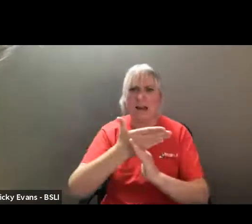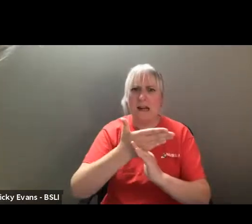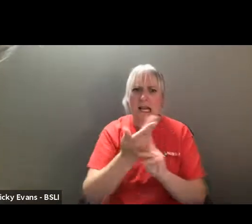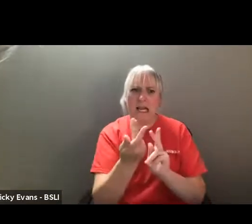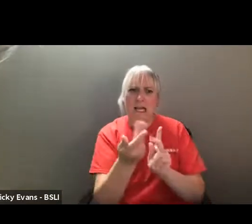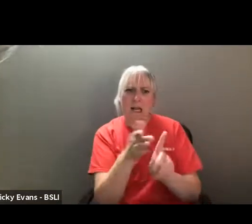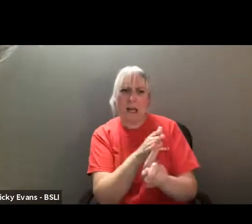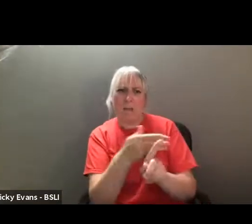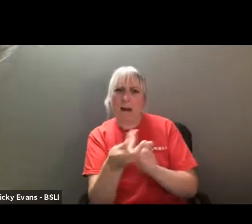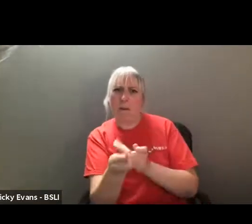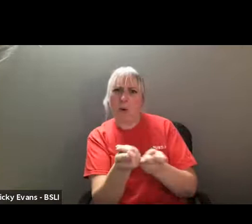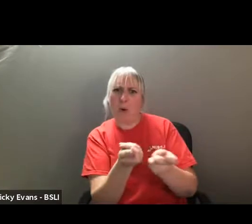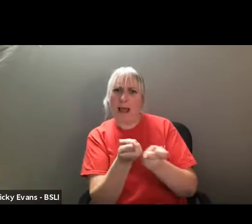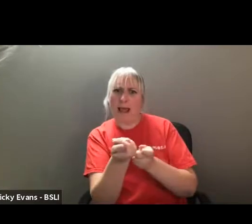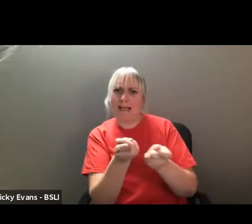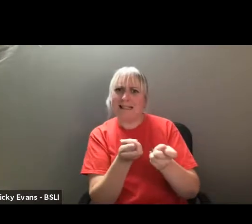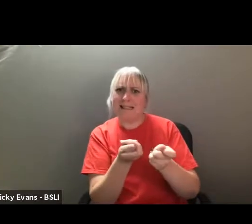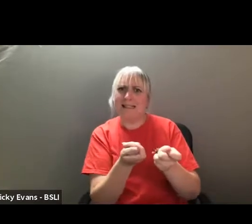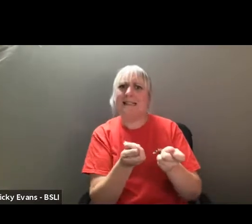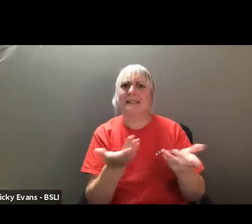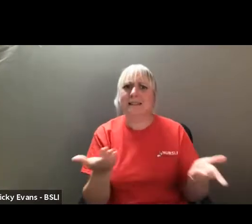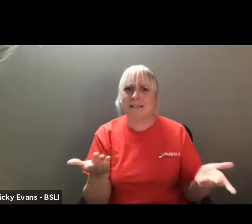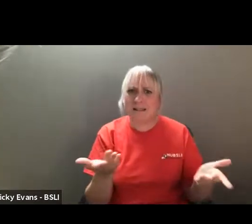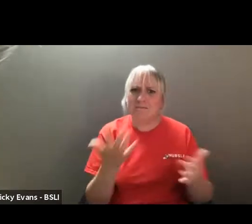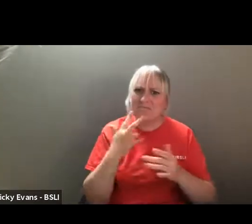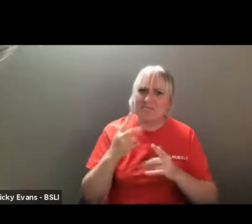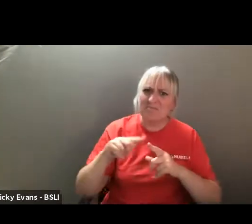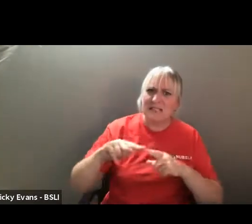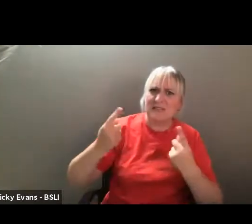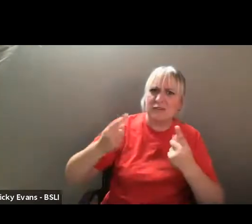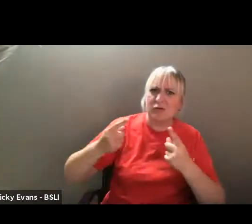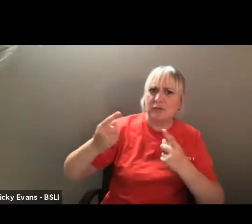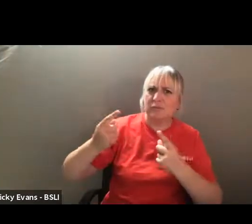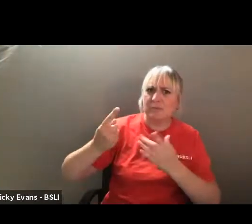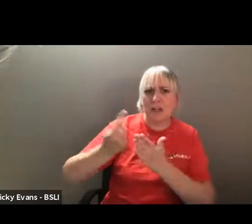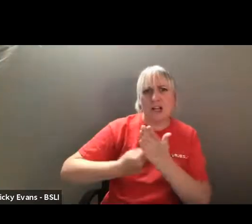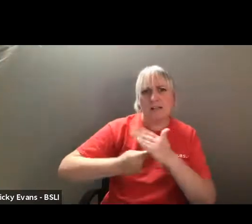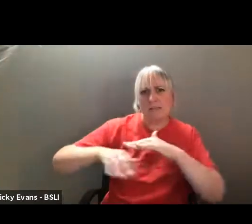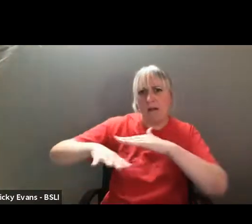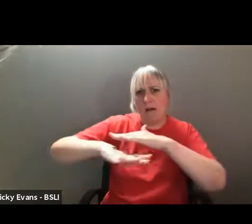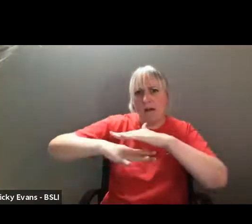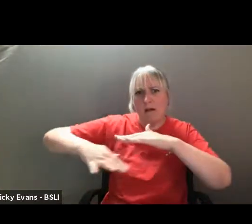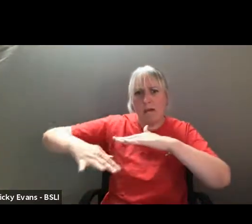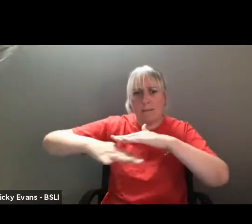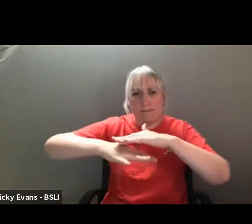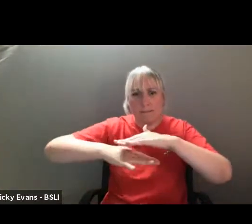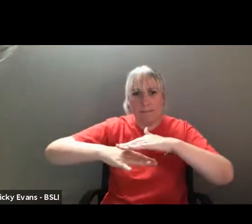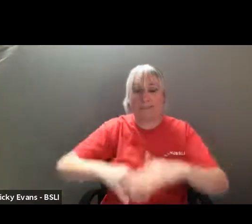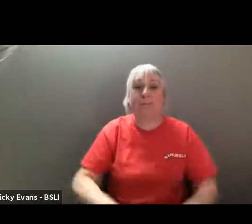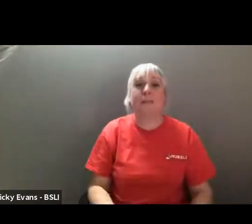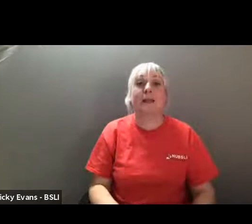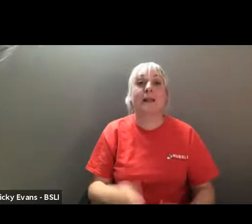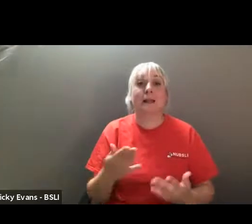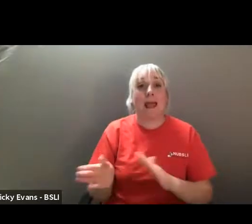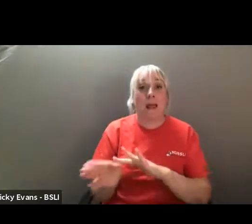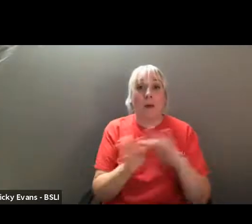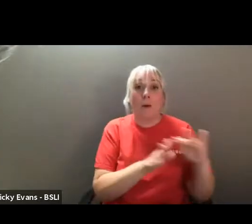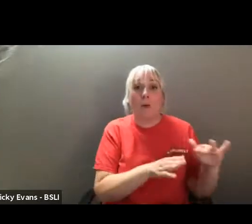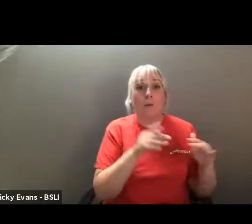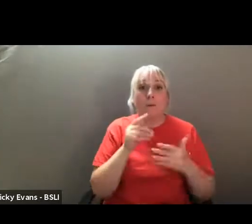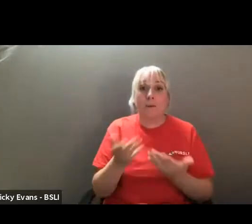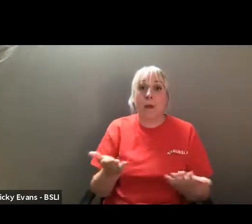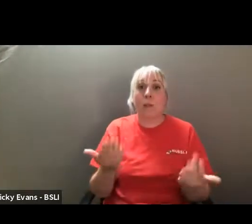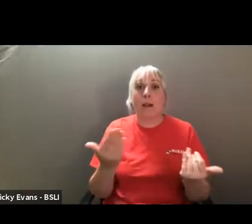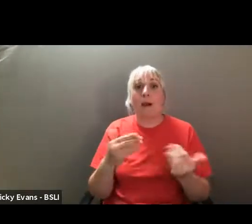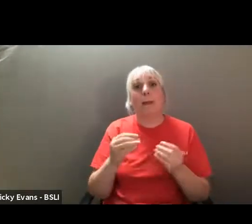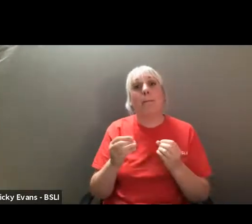politically to serve a less than helpful agenda. Now I'd like to welcome Matt Bruening, who's joining us